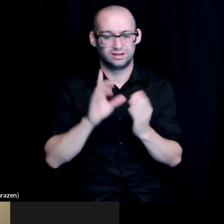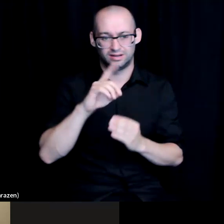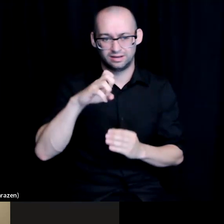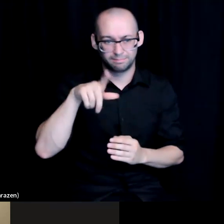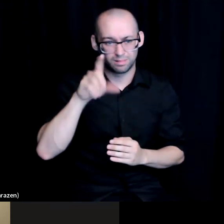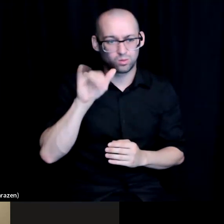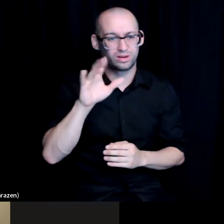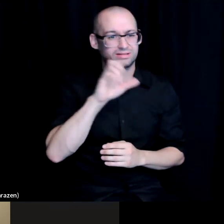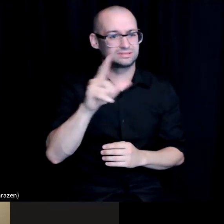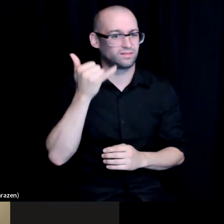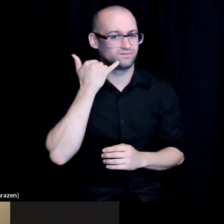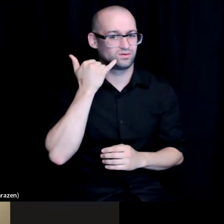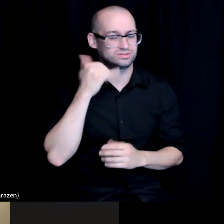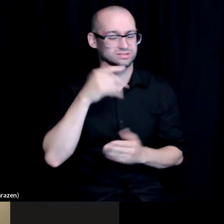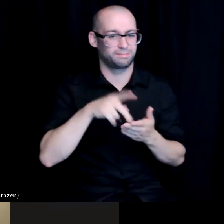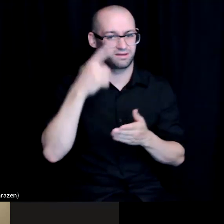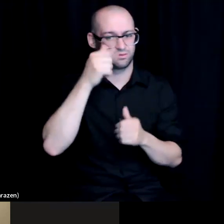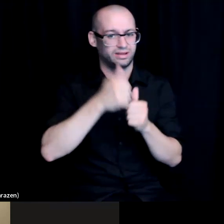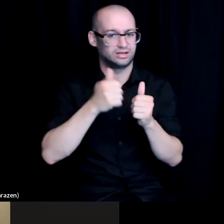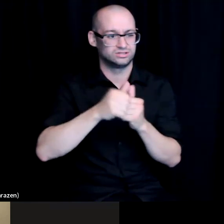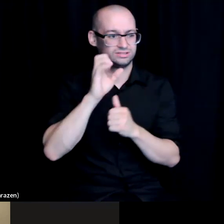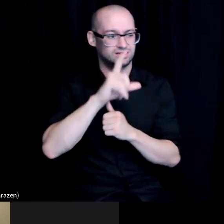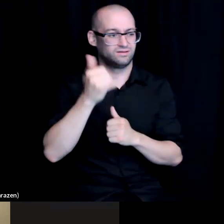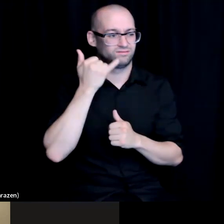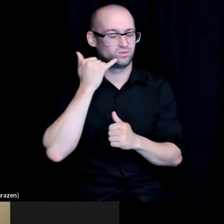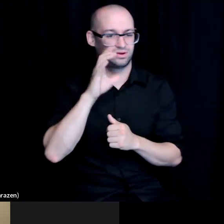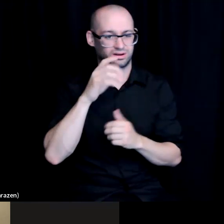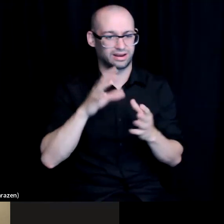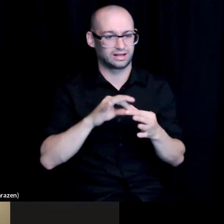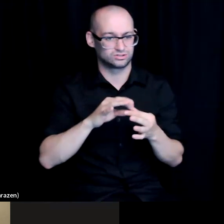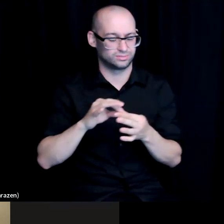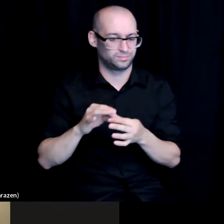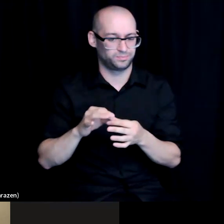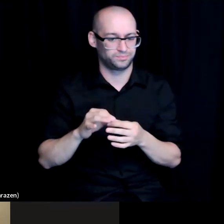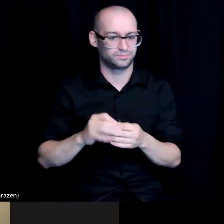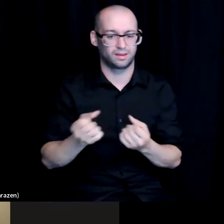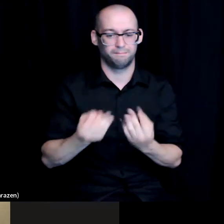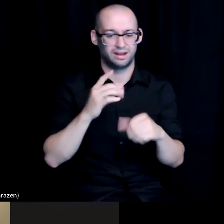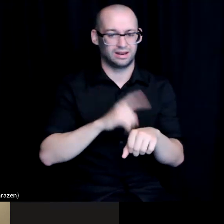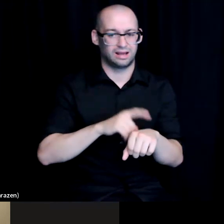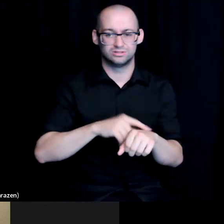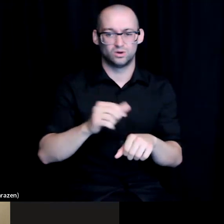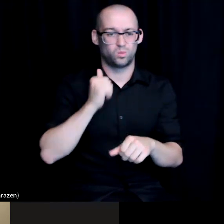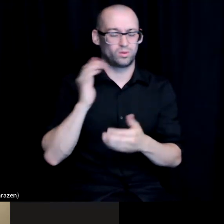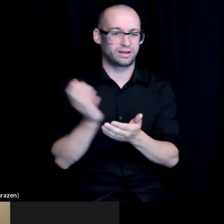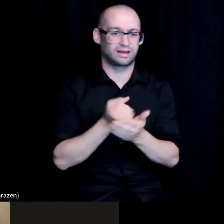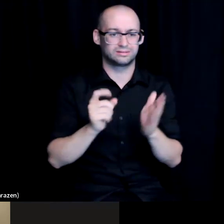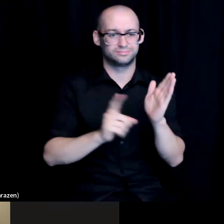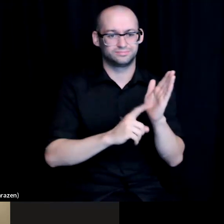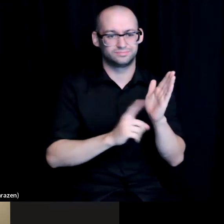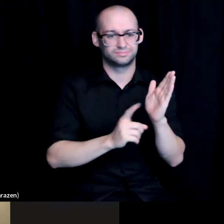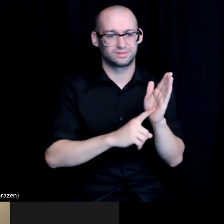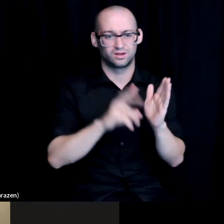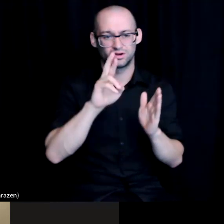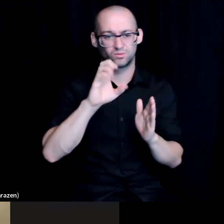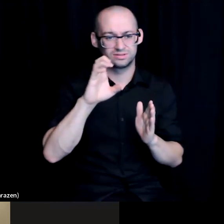around, pay for each cell phone connection. And many times we can't even get reception on parts of our ranch for